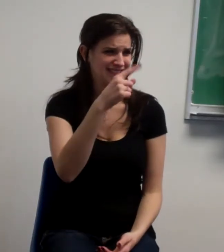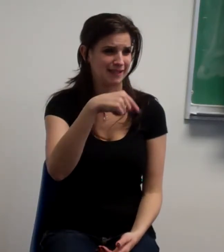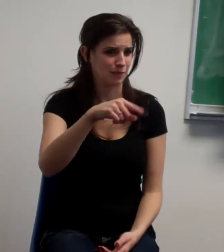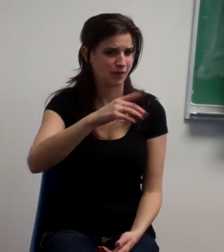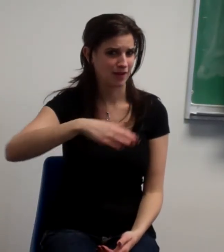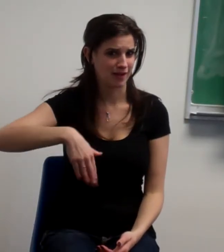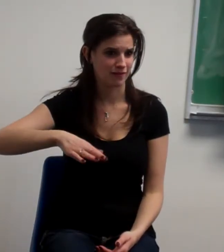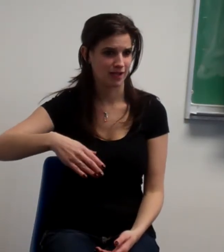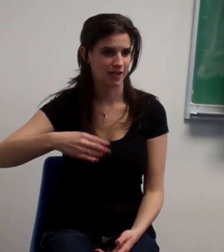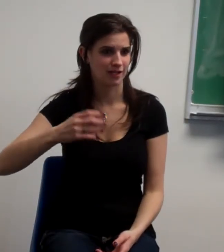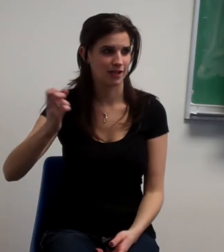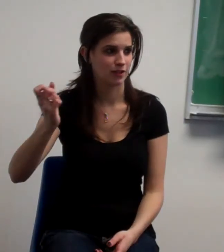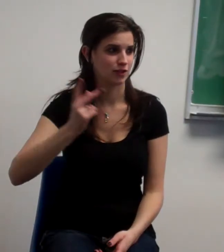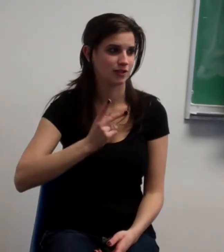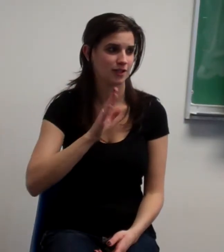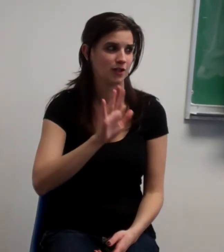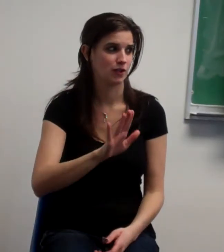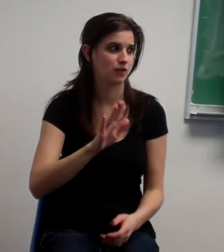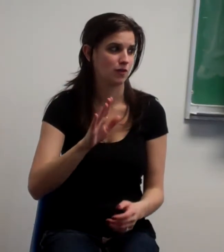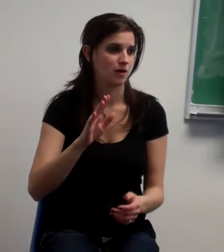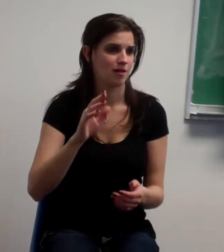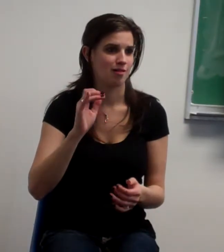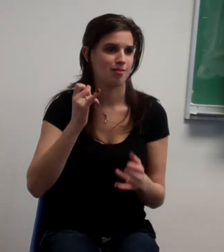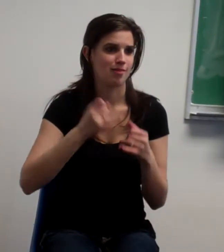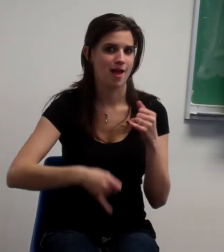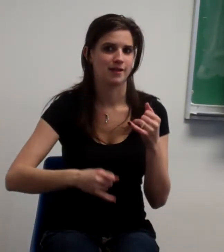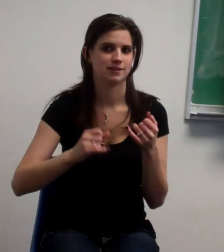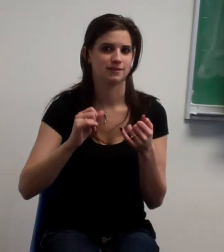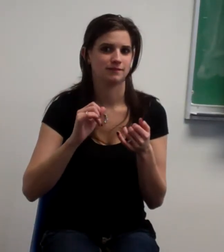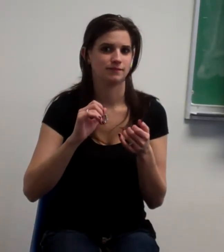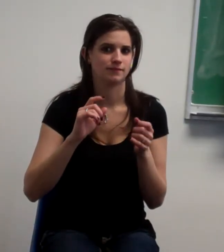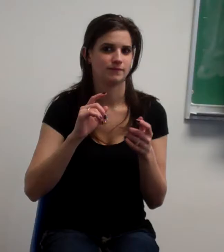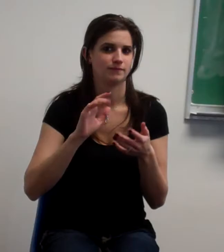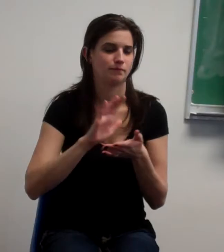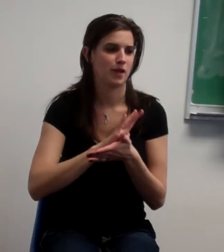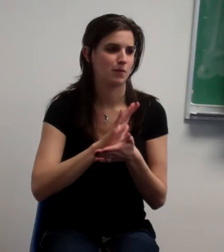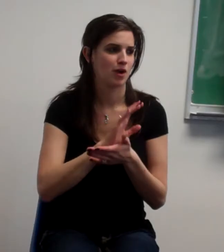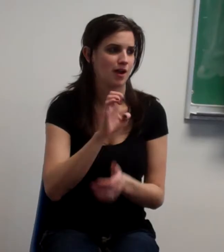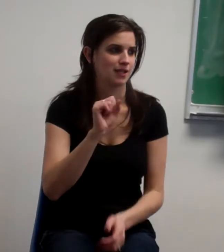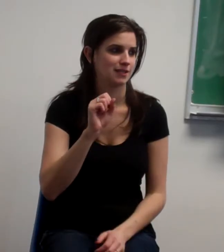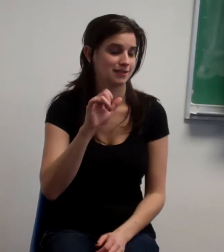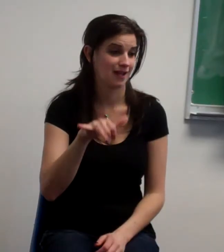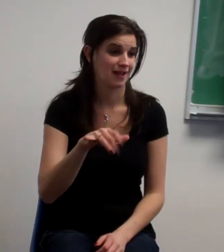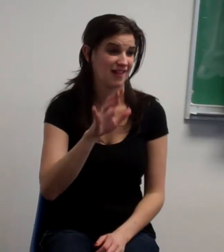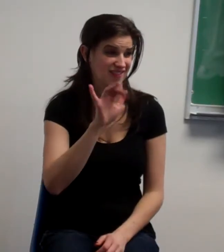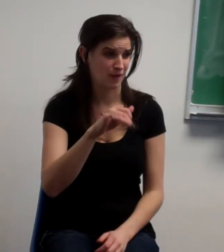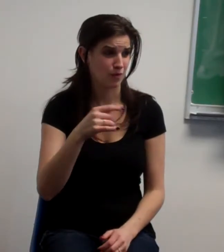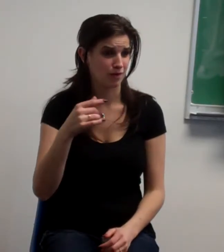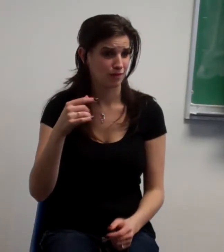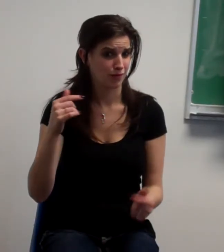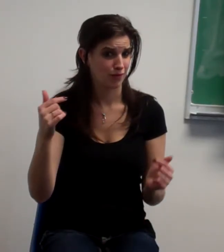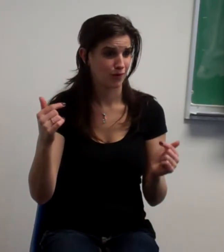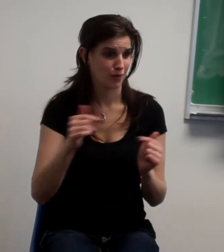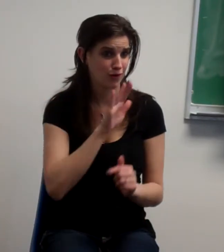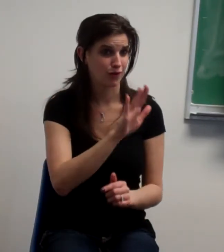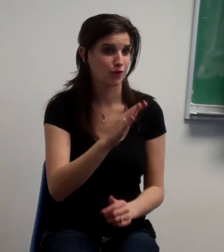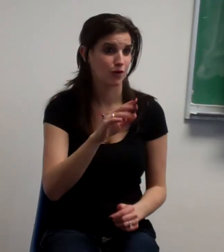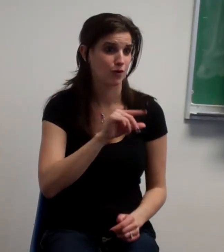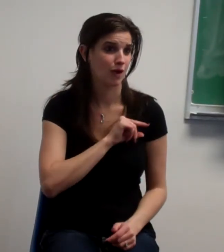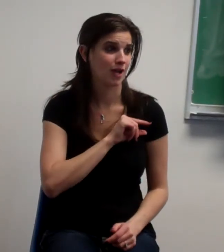took on the last. Okay. And you're gonna see it's gonna hurt you. It's just like I'm saying. That's 50% of your grade. So